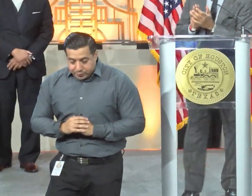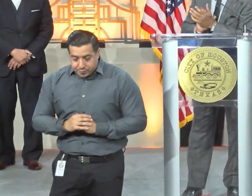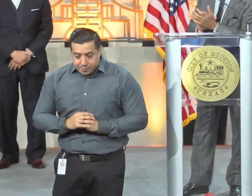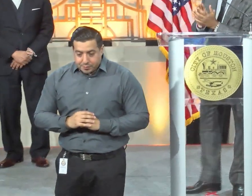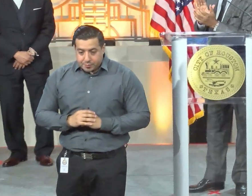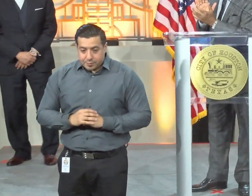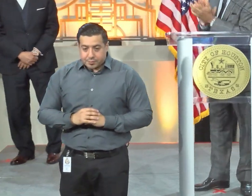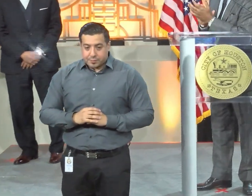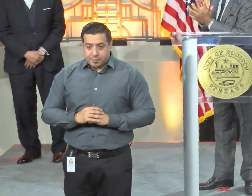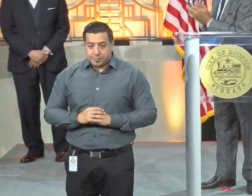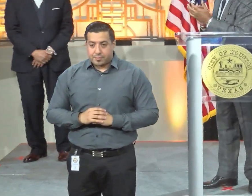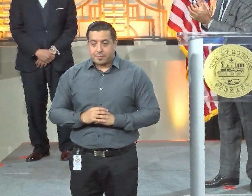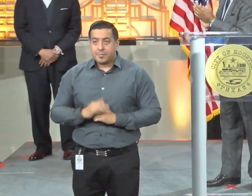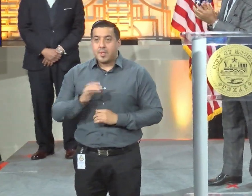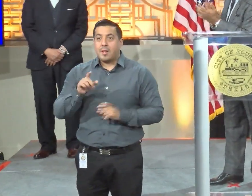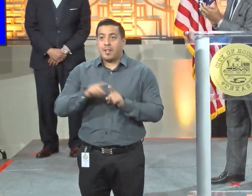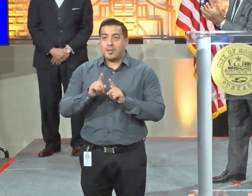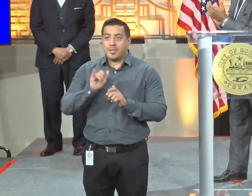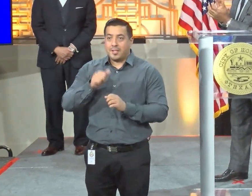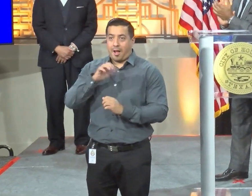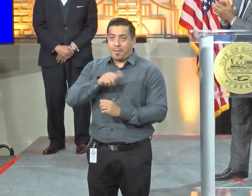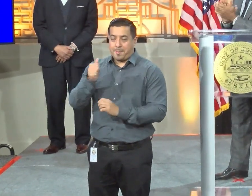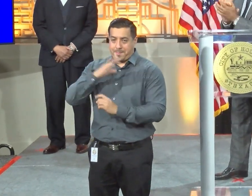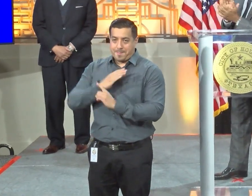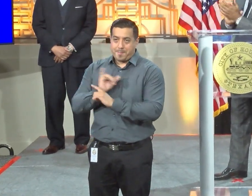And then acknowledging this guy.